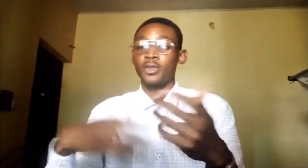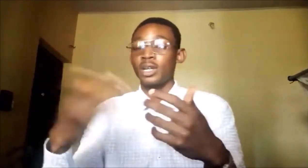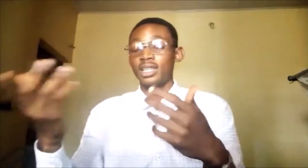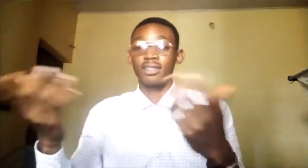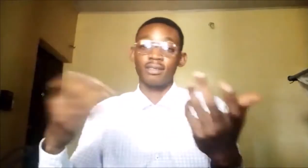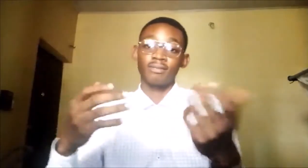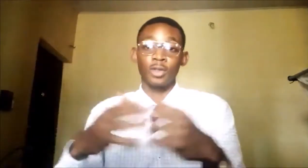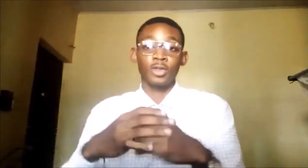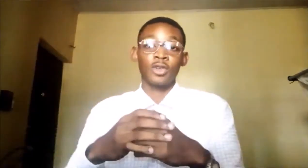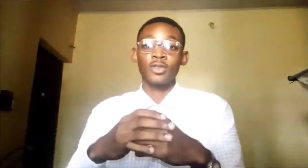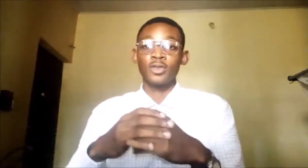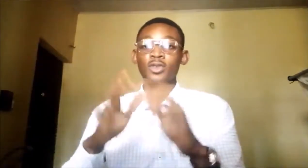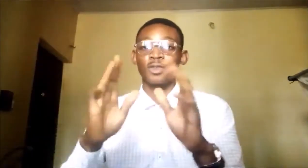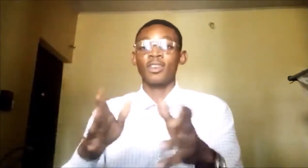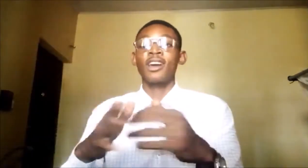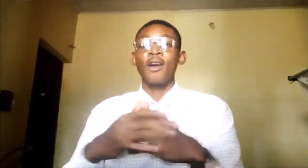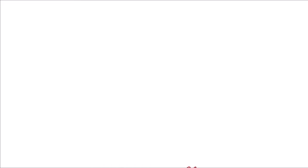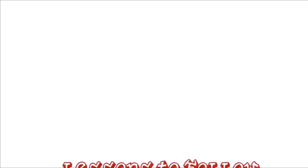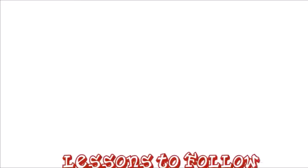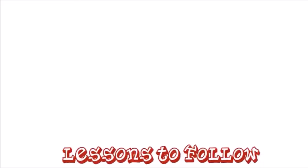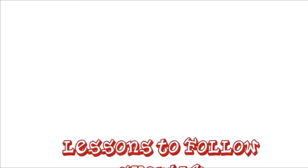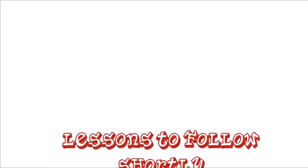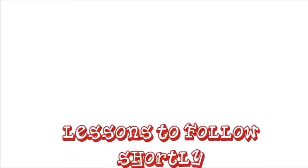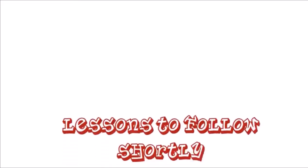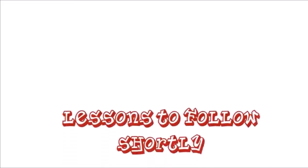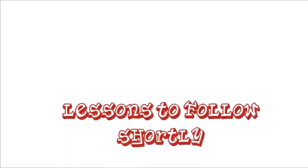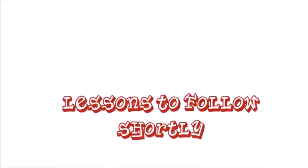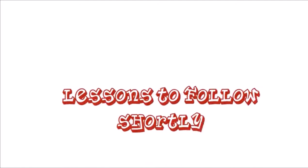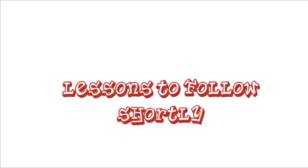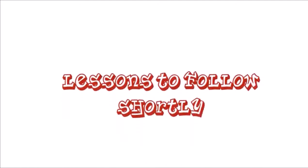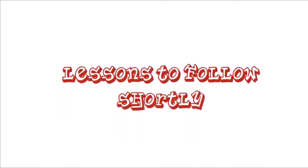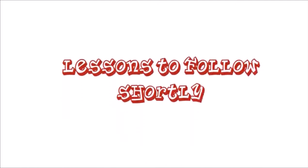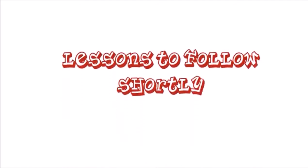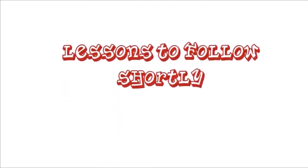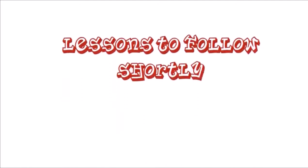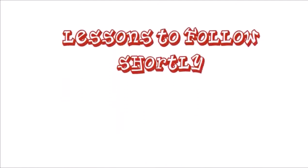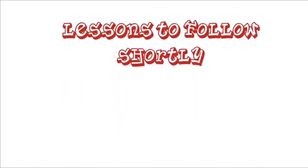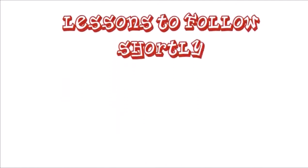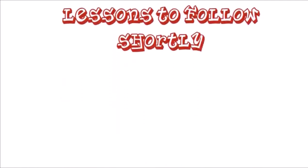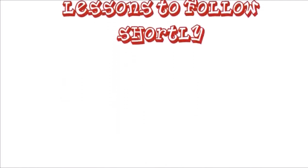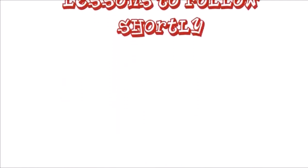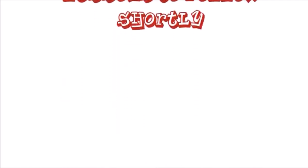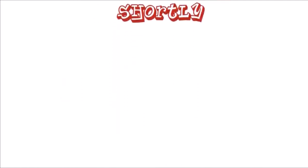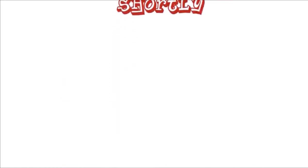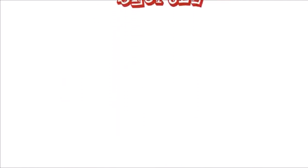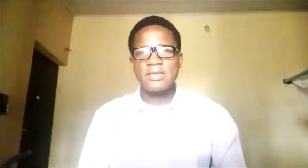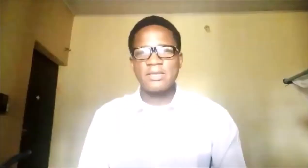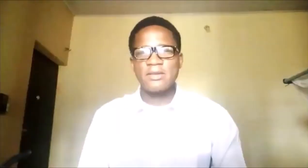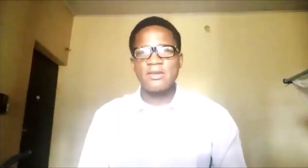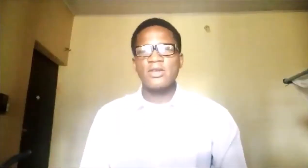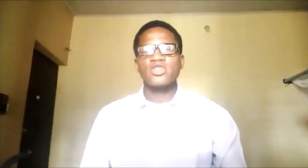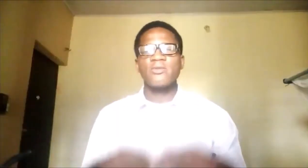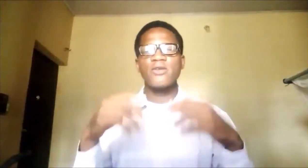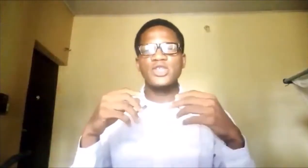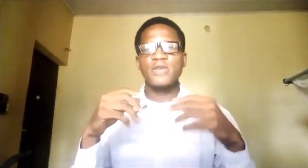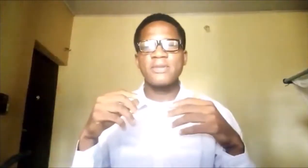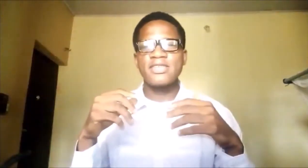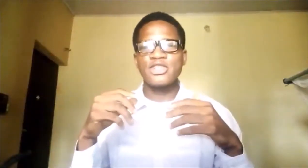usually don't talk to. So welcome again. My name is Excel, and stay tuned. So before we jump